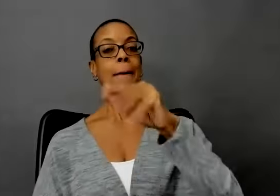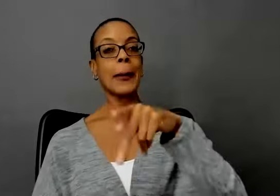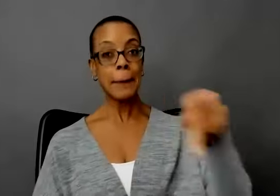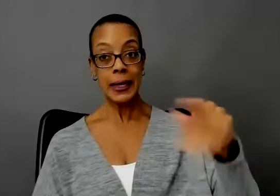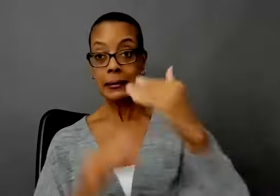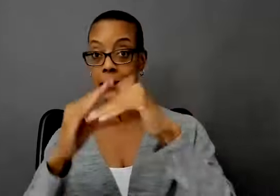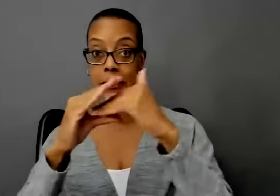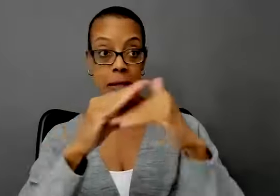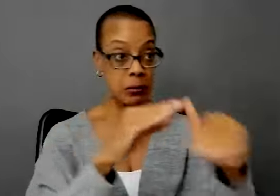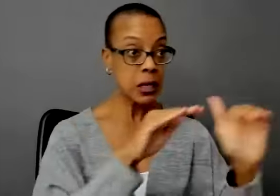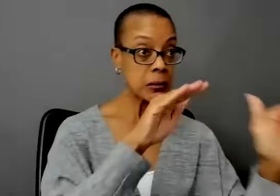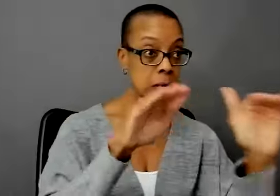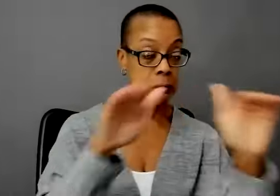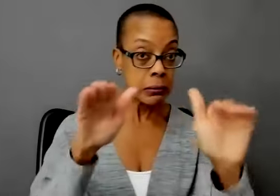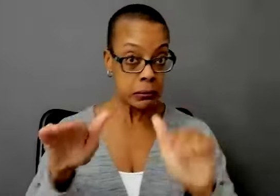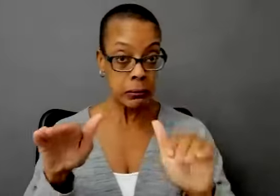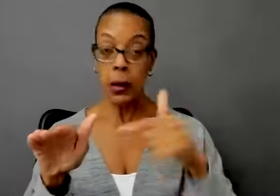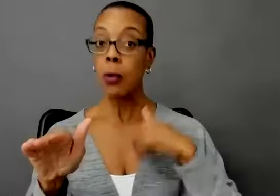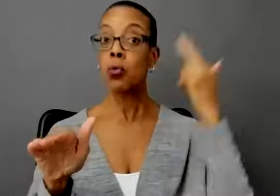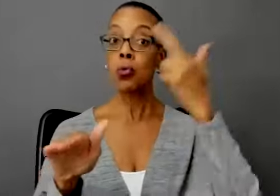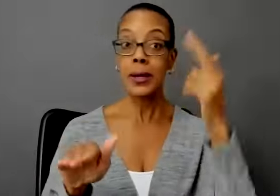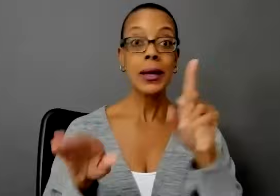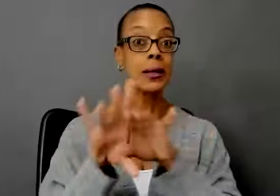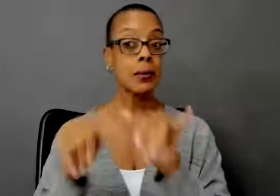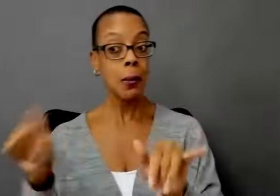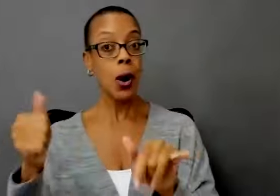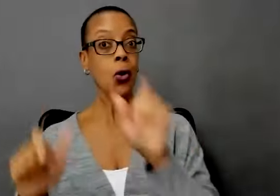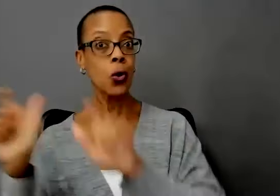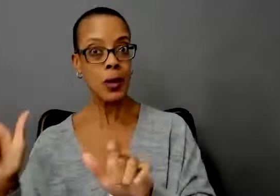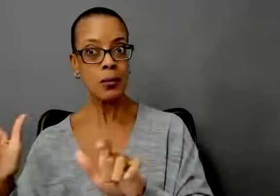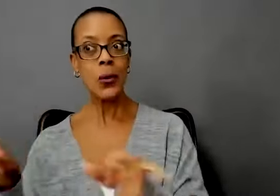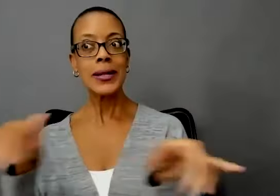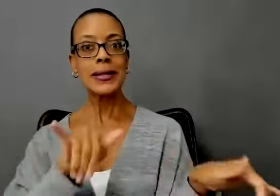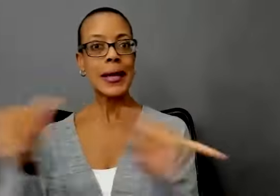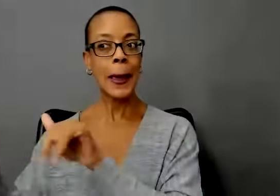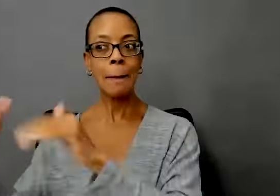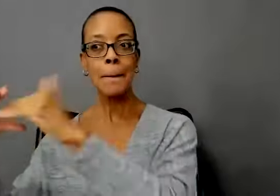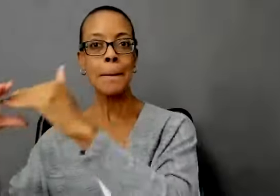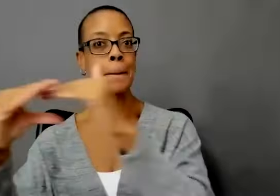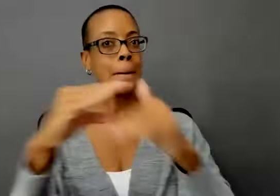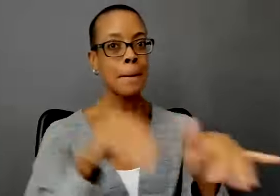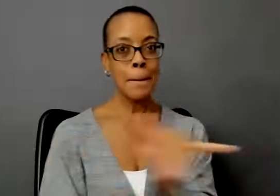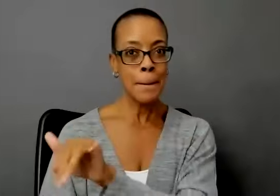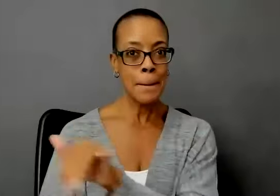that at the same time, many other people were also doing the same, but we just hadn't come together